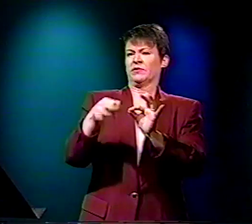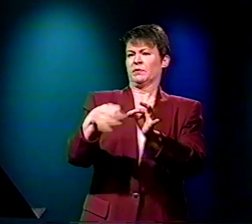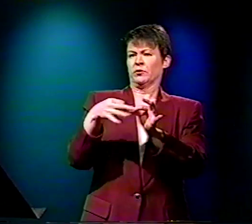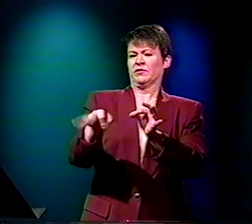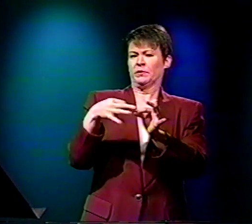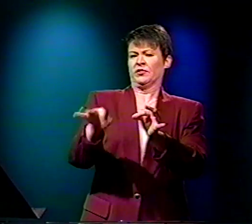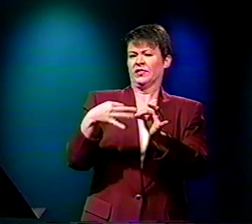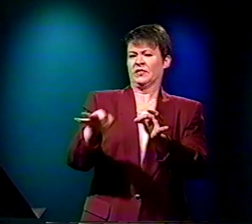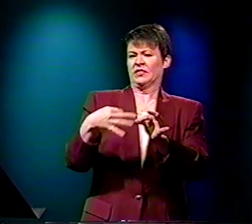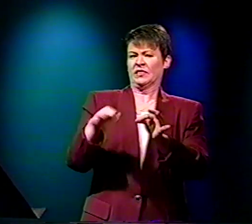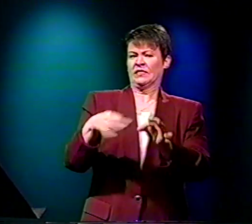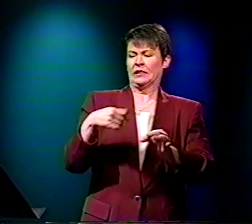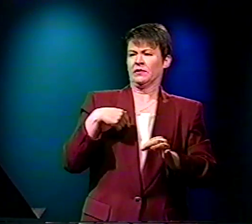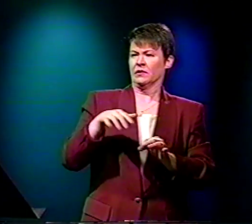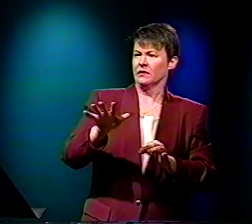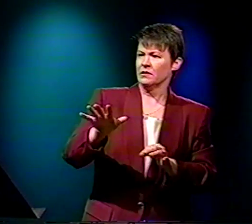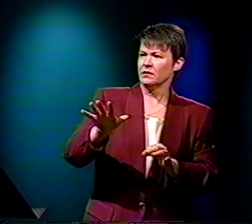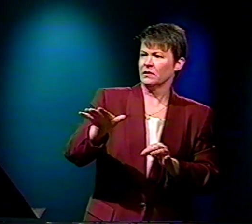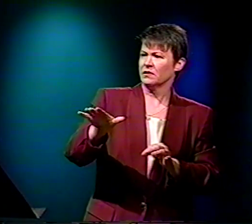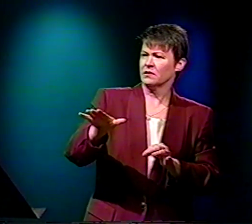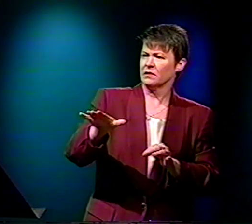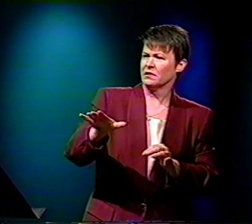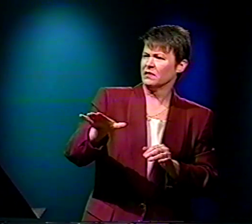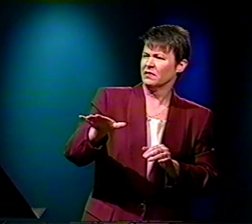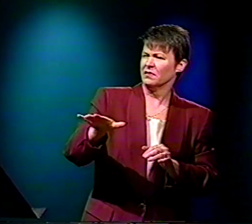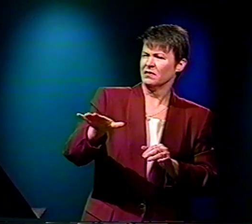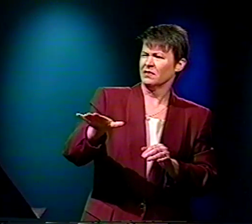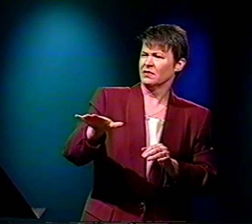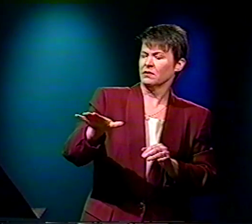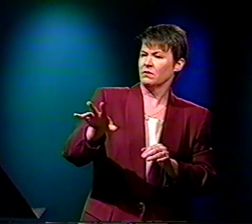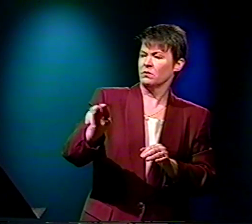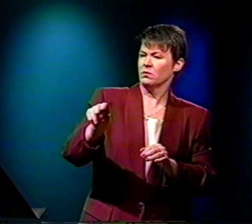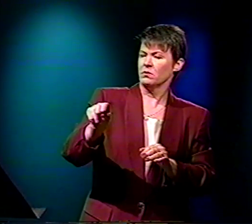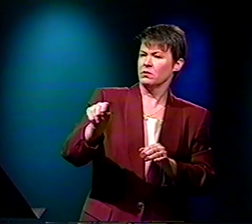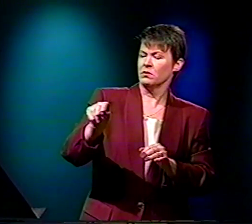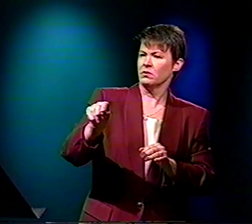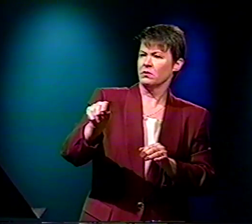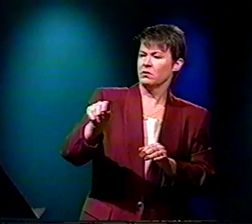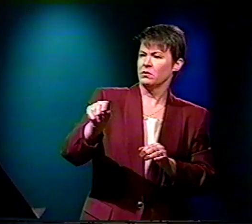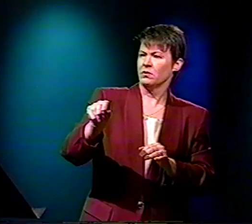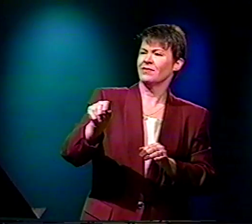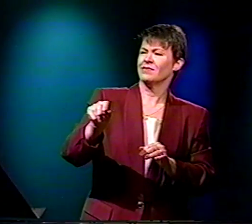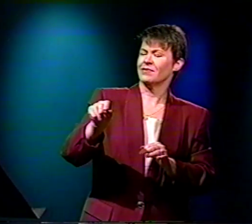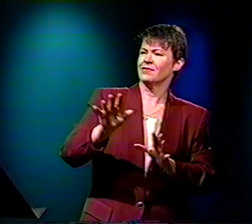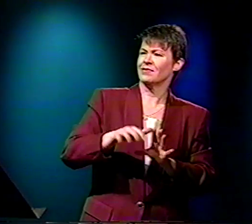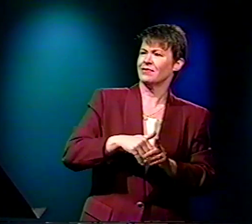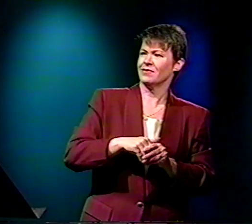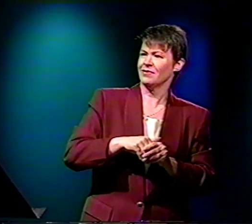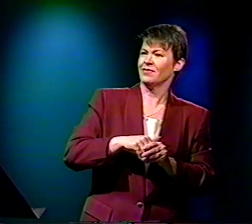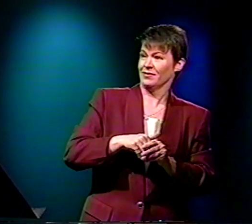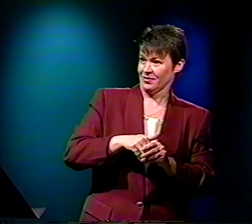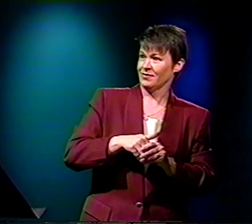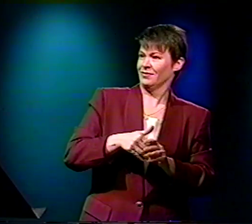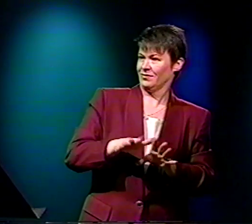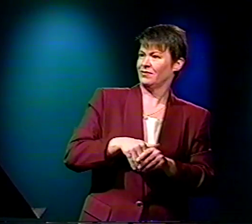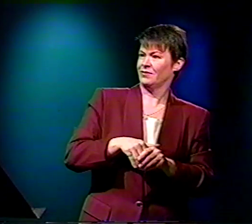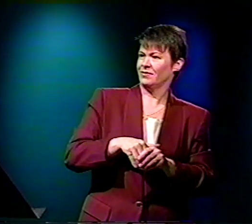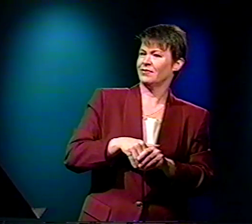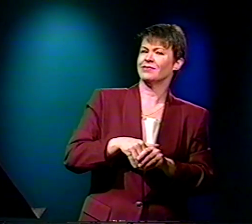was voicing, I said, yes, that's what I mean, but the interpreter went on and on and on and on, and I thought, now, wait a minute. And the interpreter kept talking,